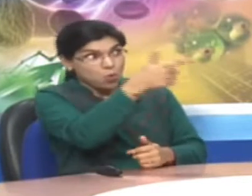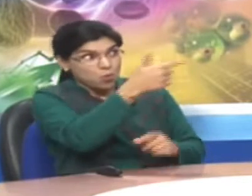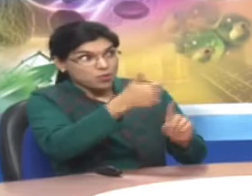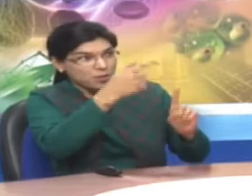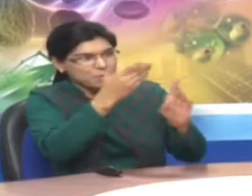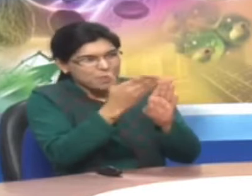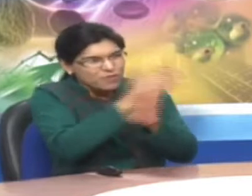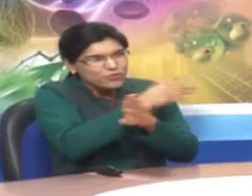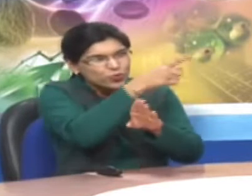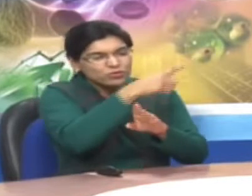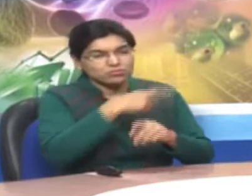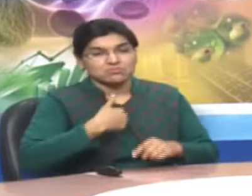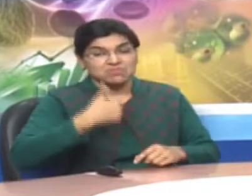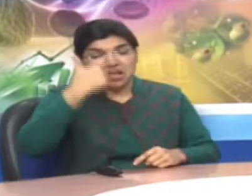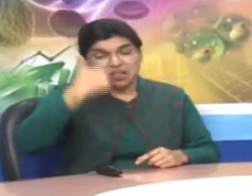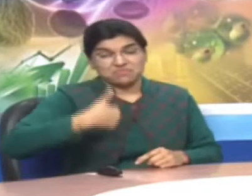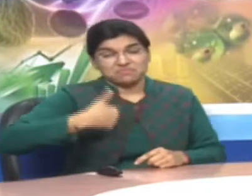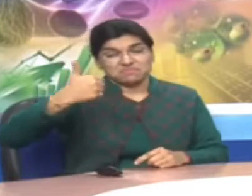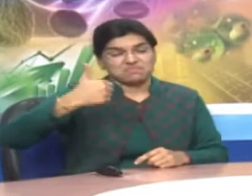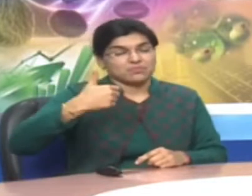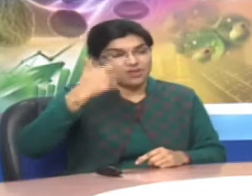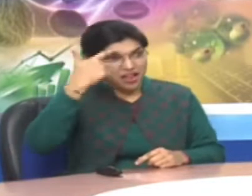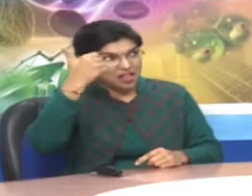I said you were luckier.